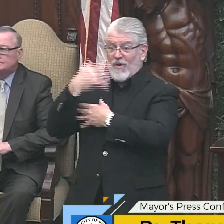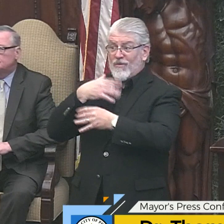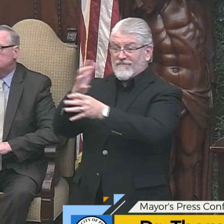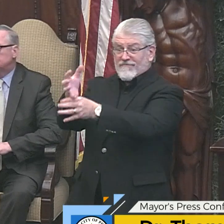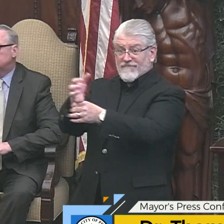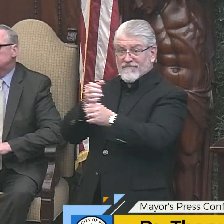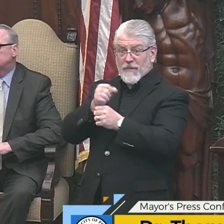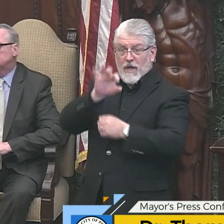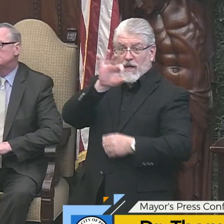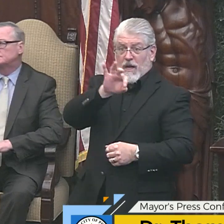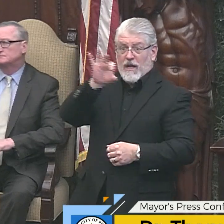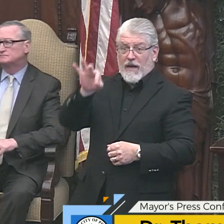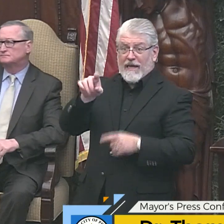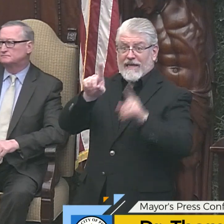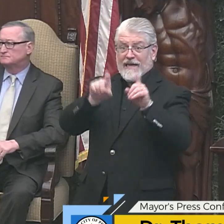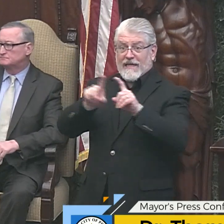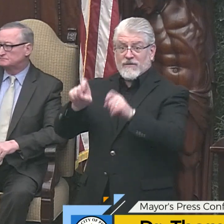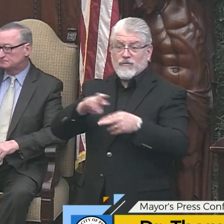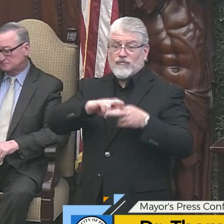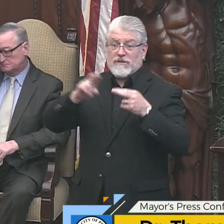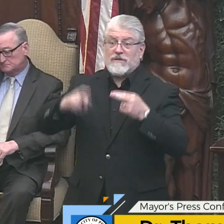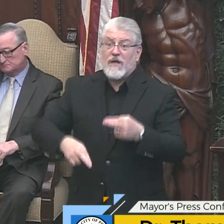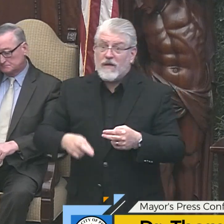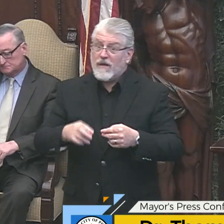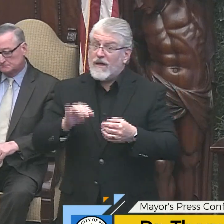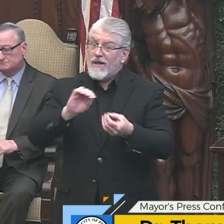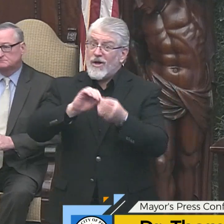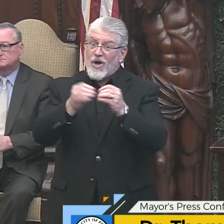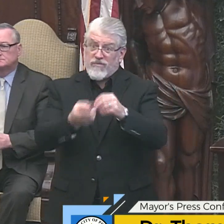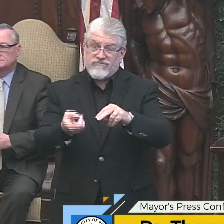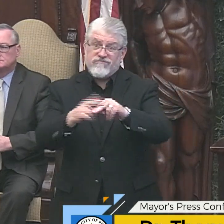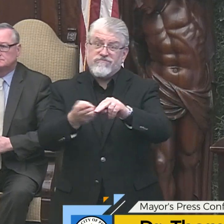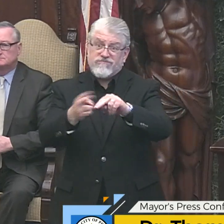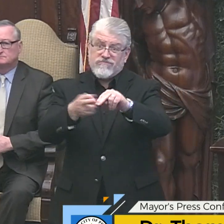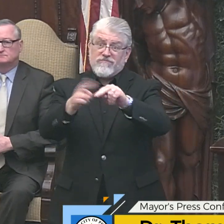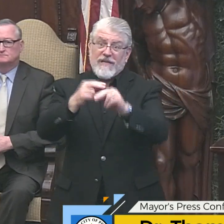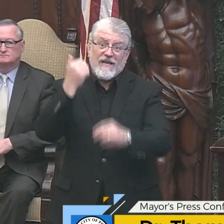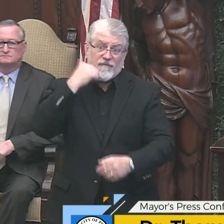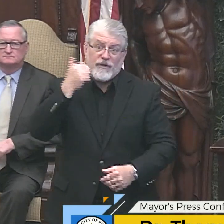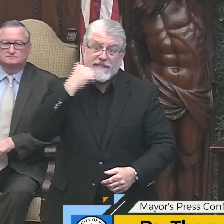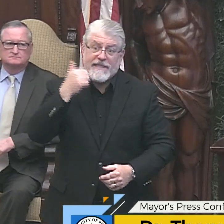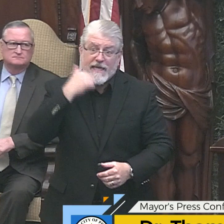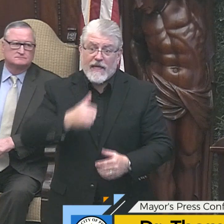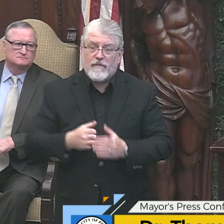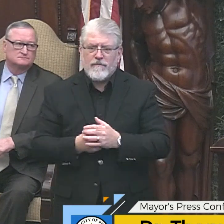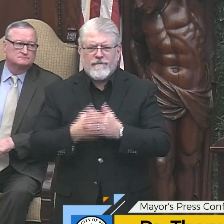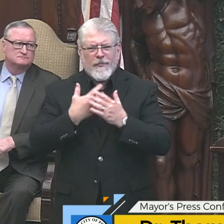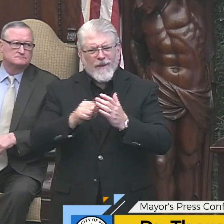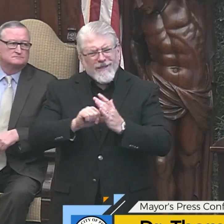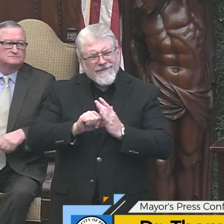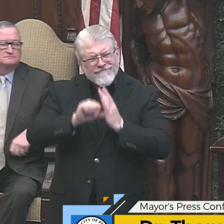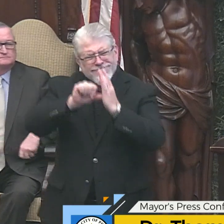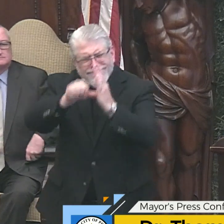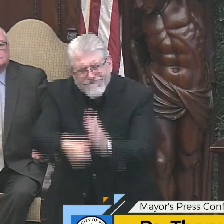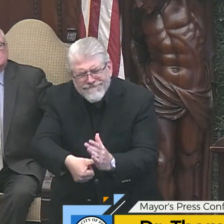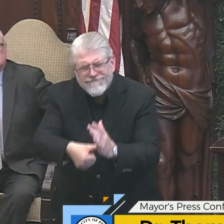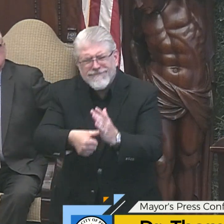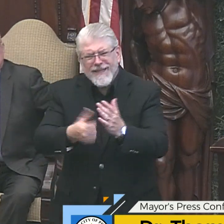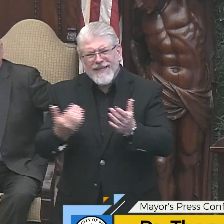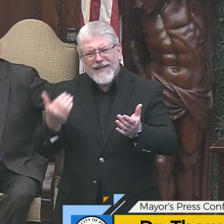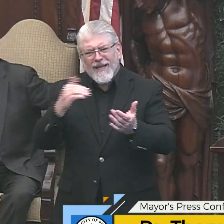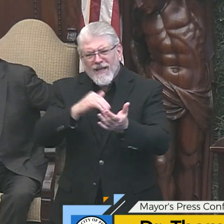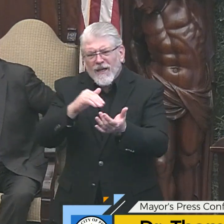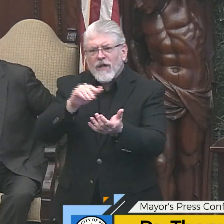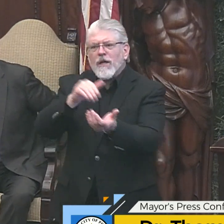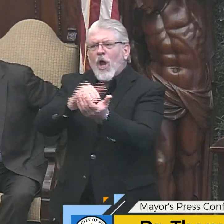day. And I want to emphasize still to doctors that we want doctors to test more people. Most of those